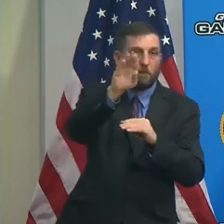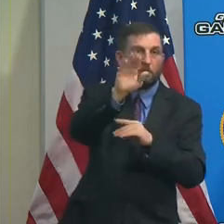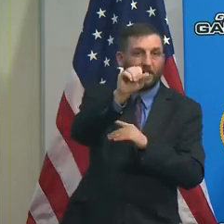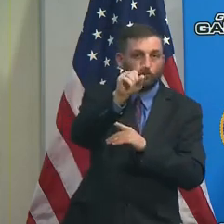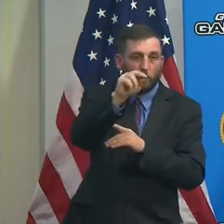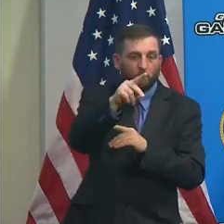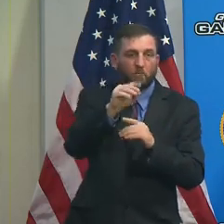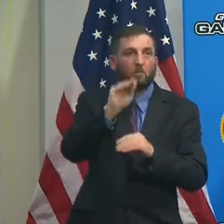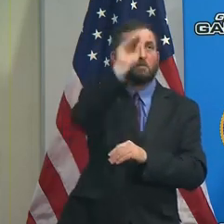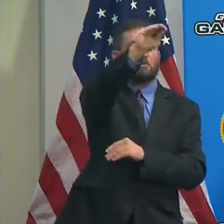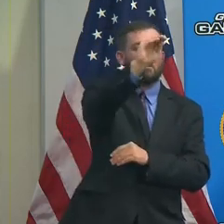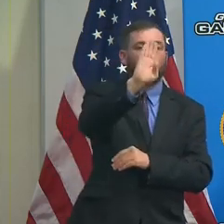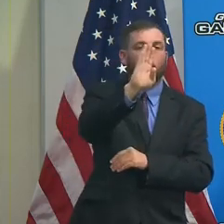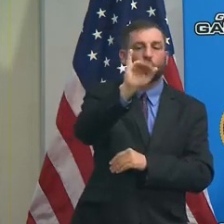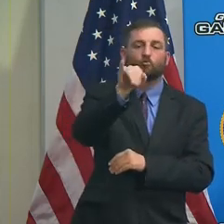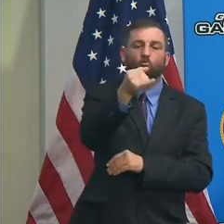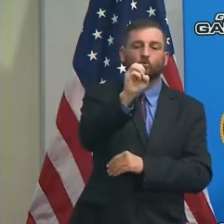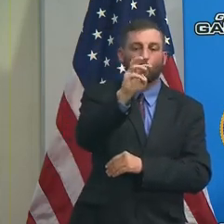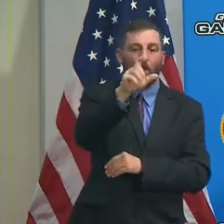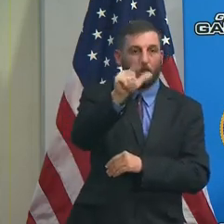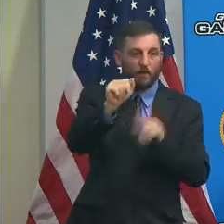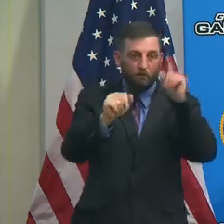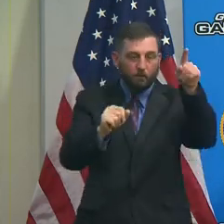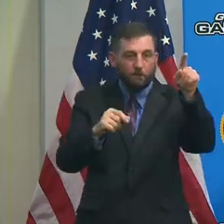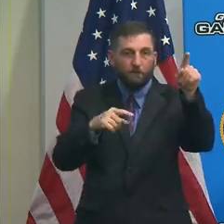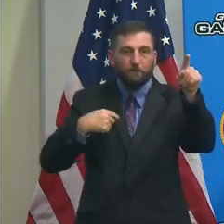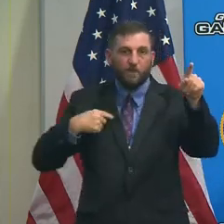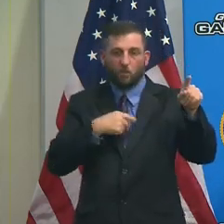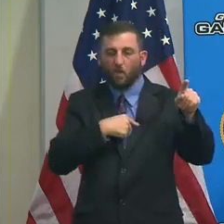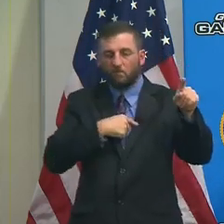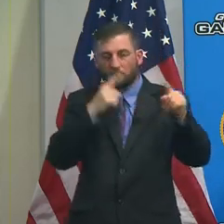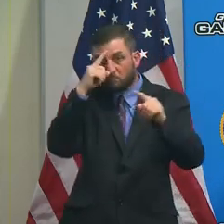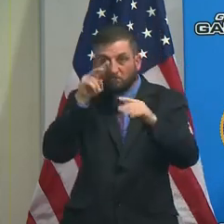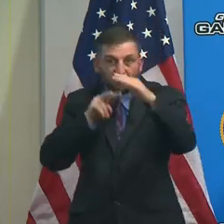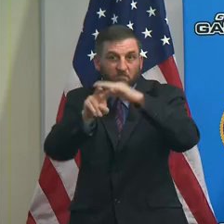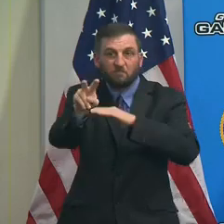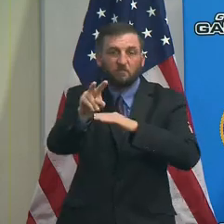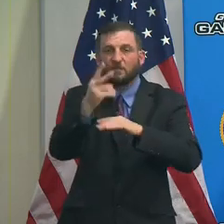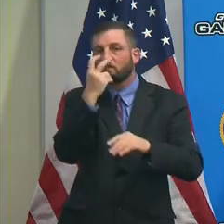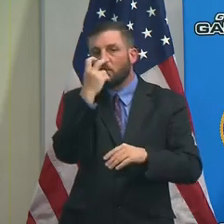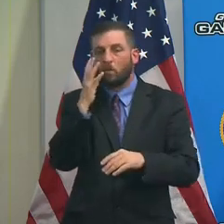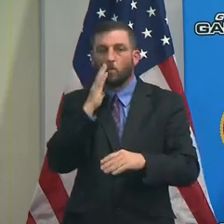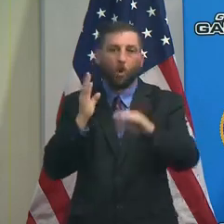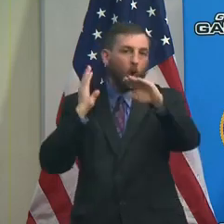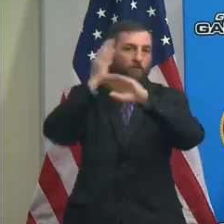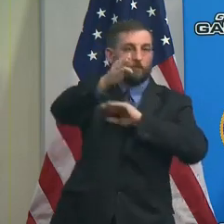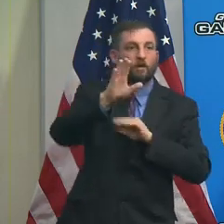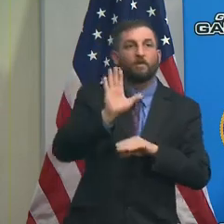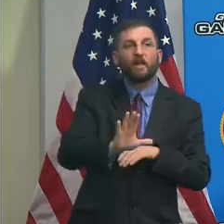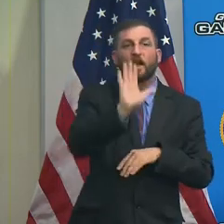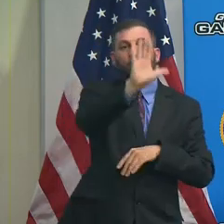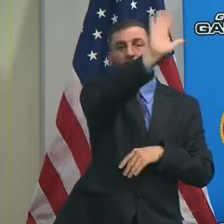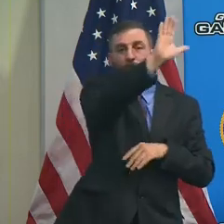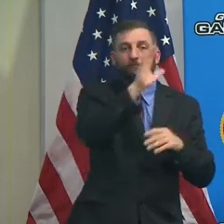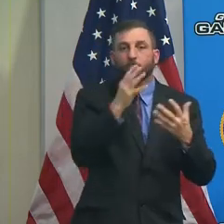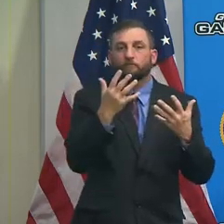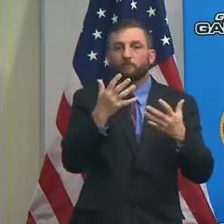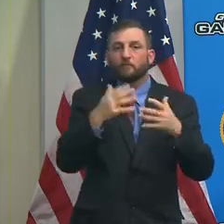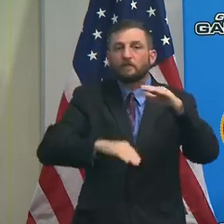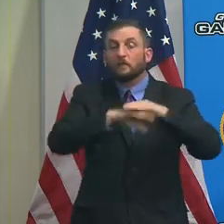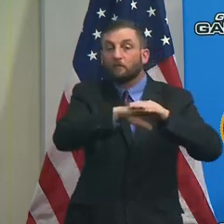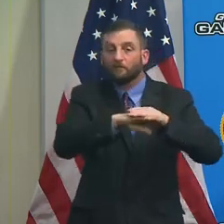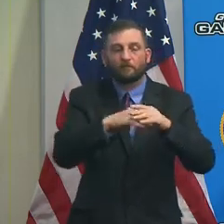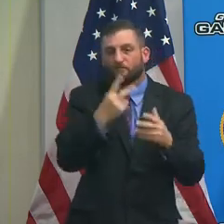to Joella. We don't believe that we're going to exceed the overall capacity tonight. And then